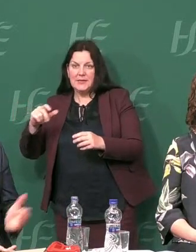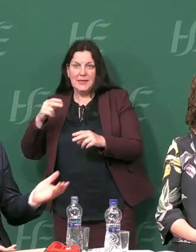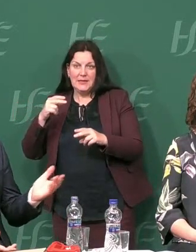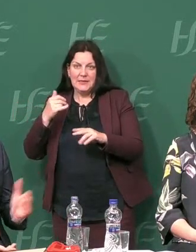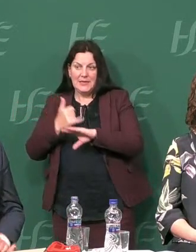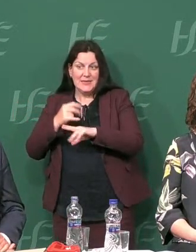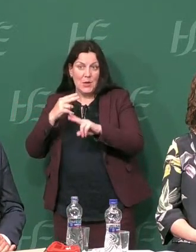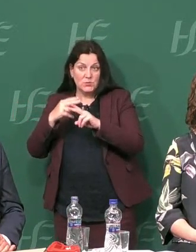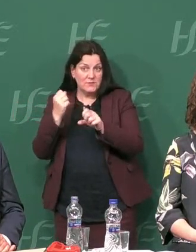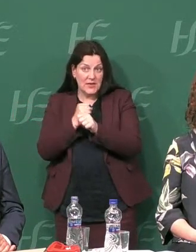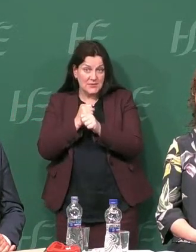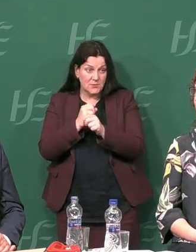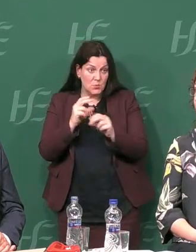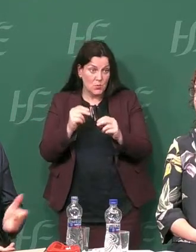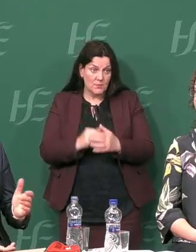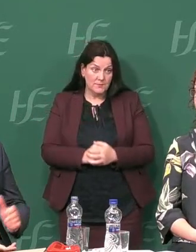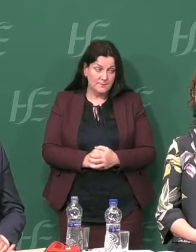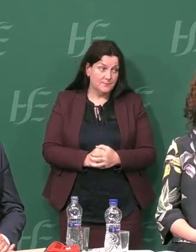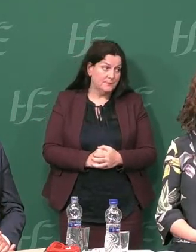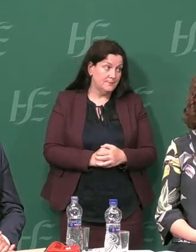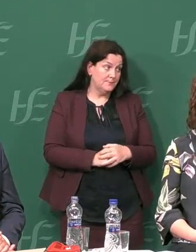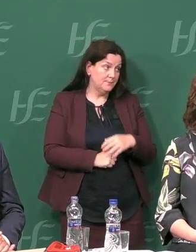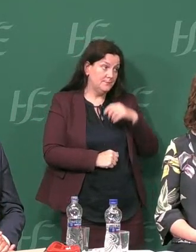Or Lucy, do you want to make any comment?